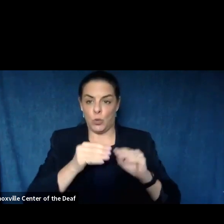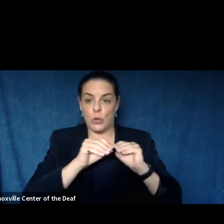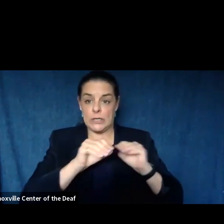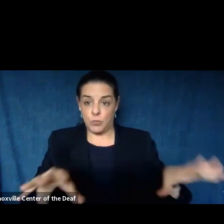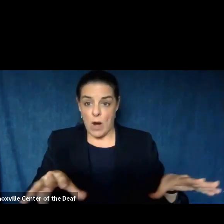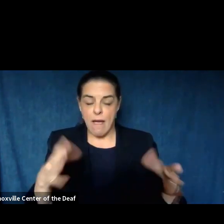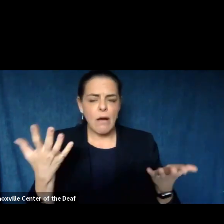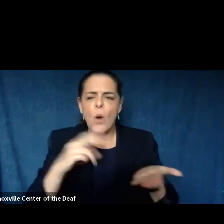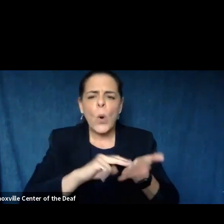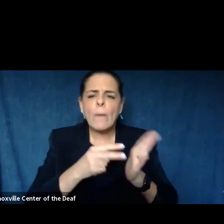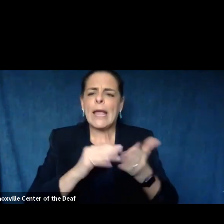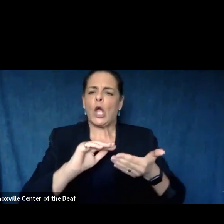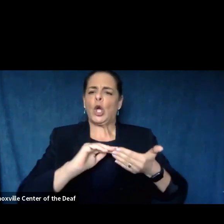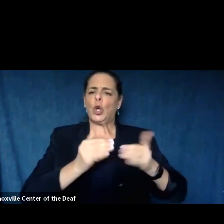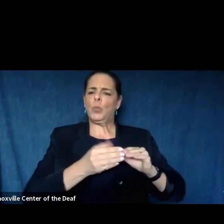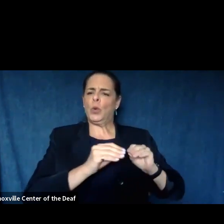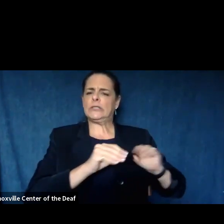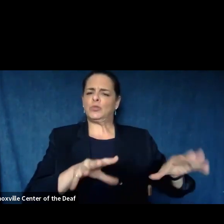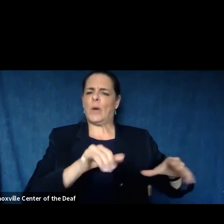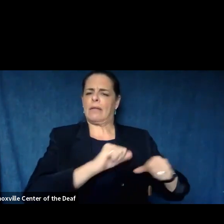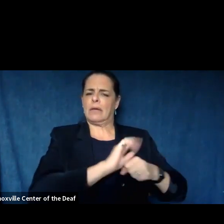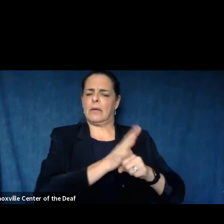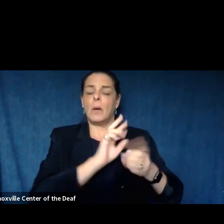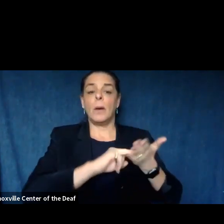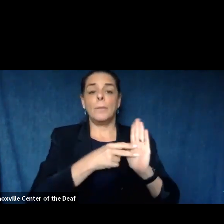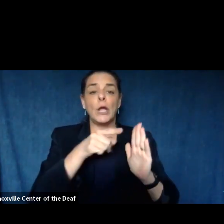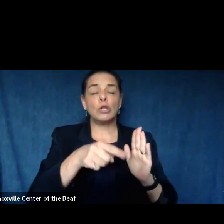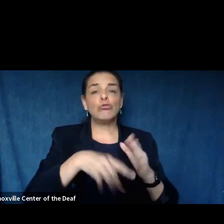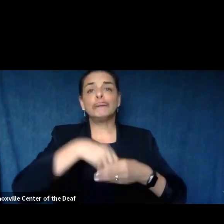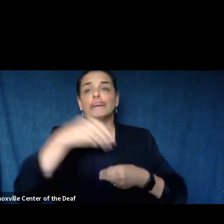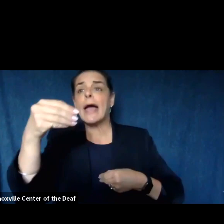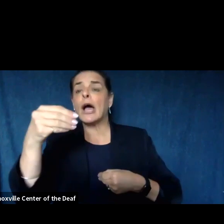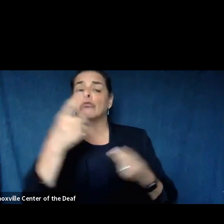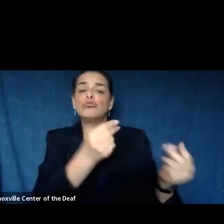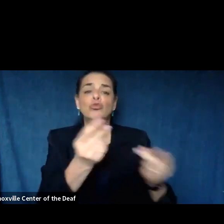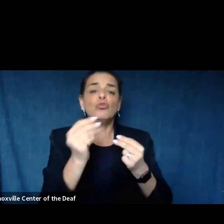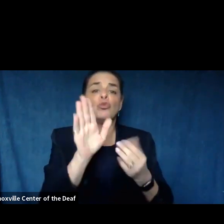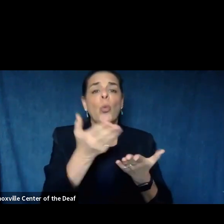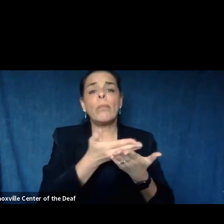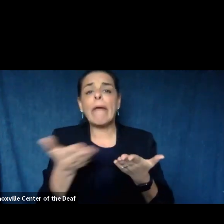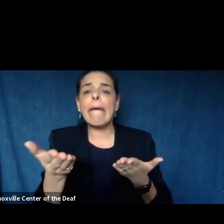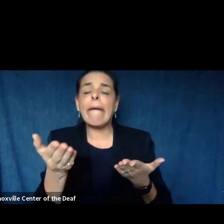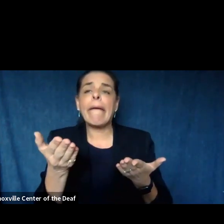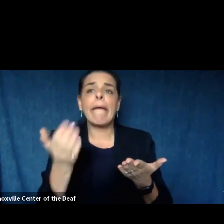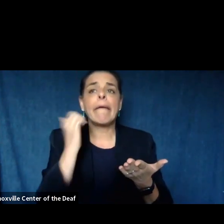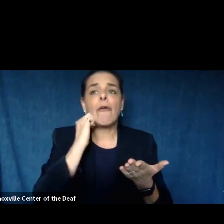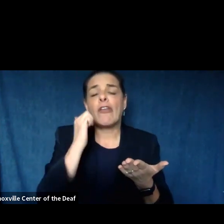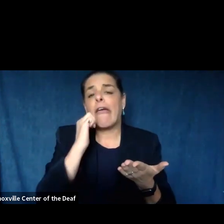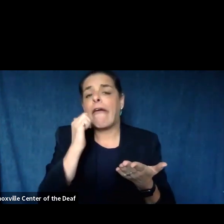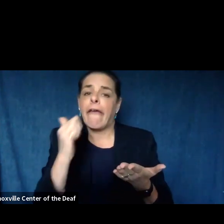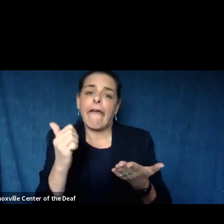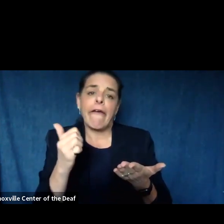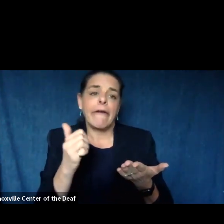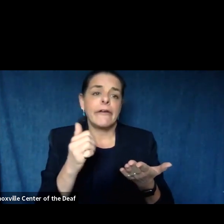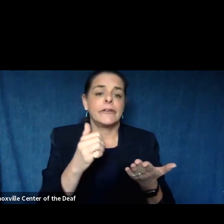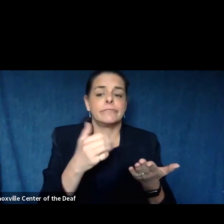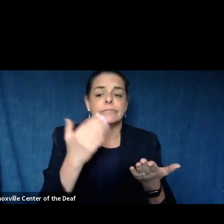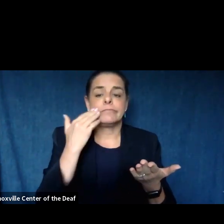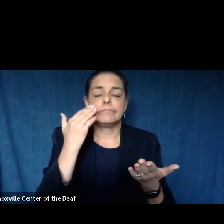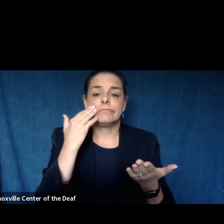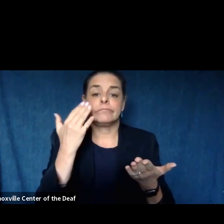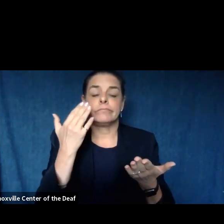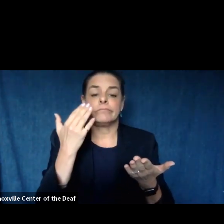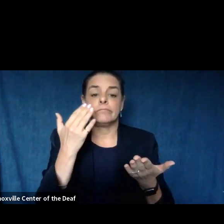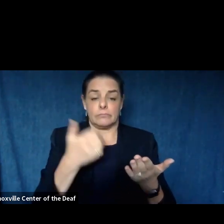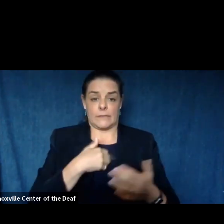means to you is that as you go about your daily life in Knox County, that you are at risk